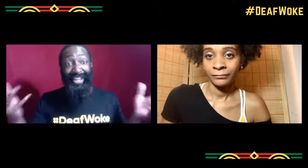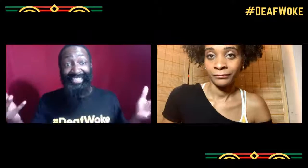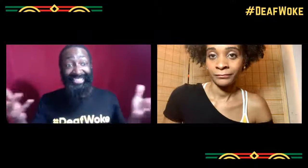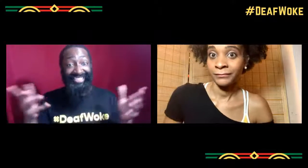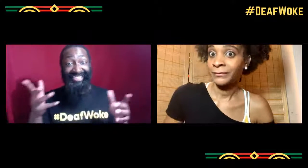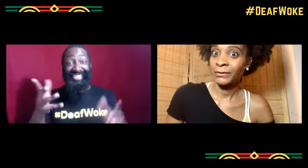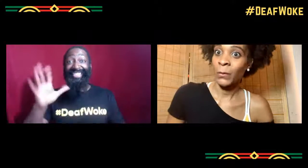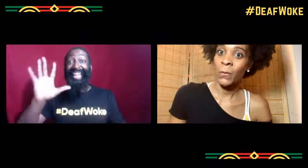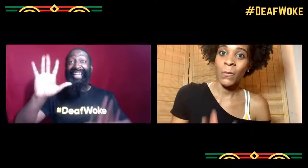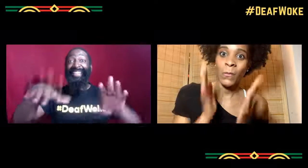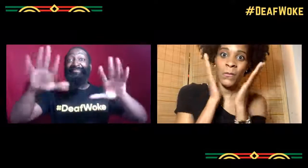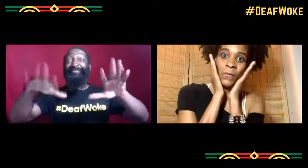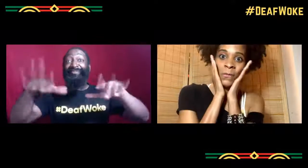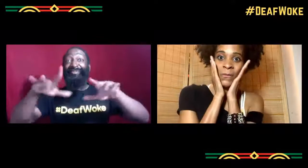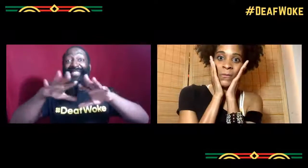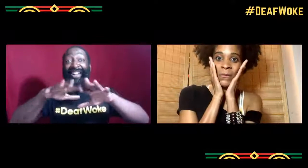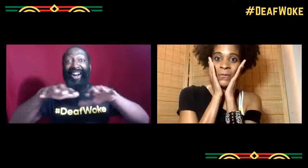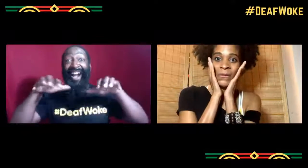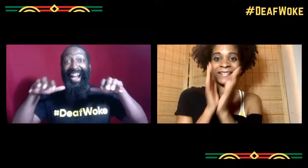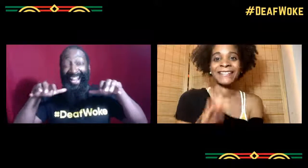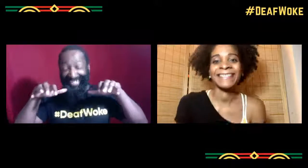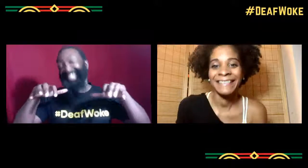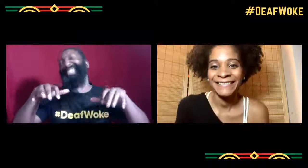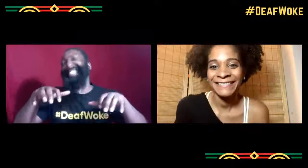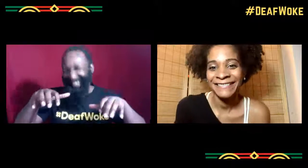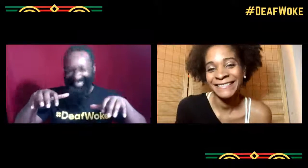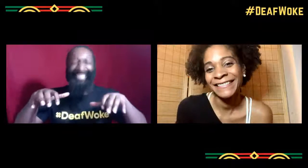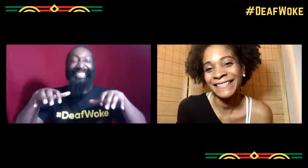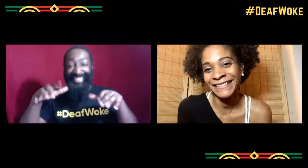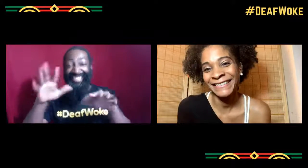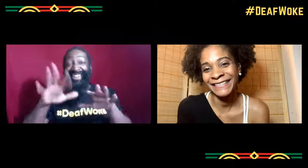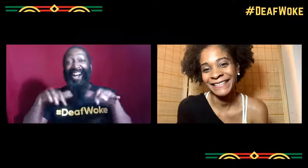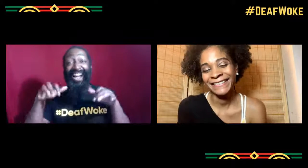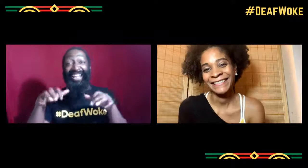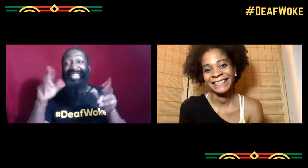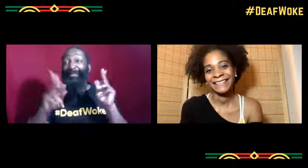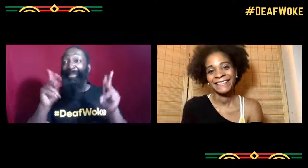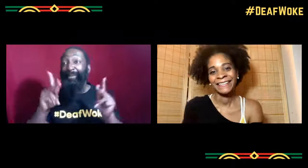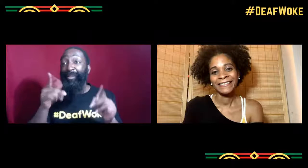So now this is the time for the audience to give us some questions.